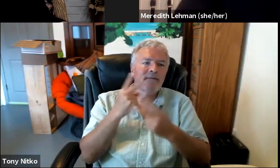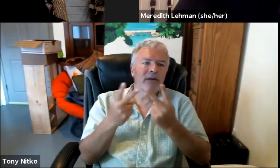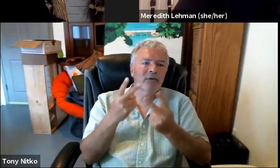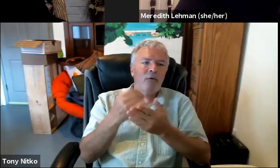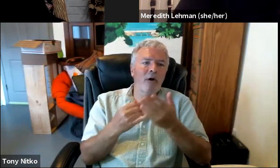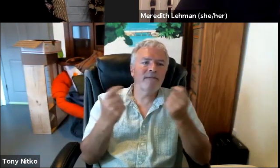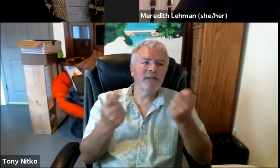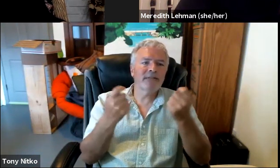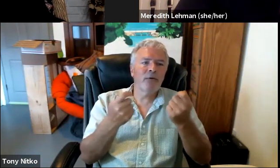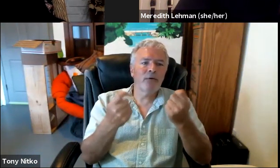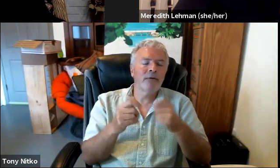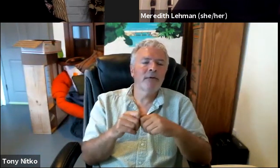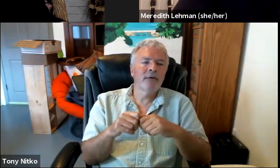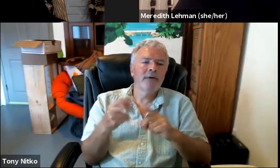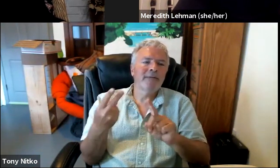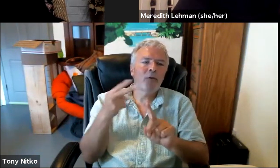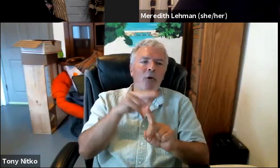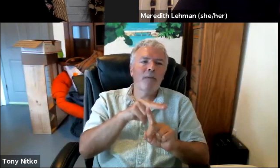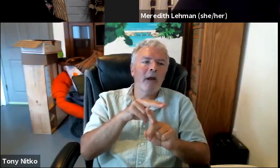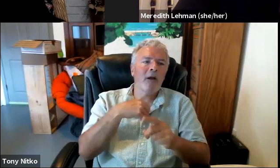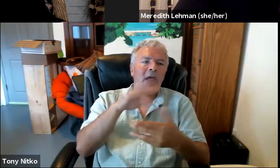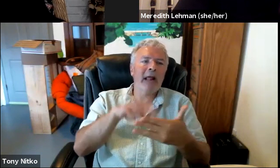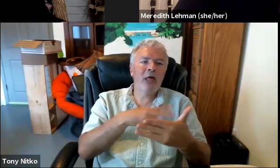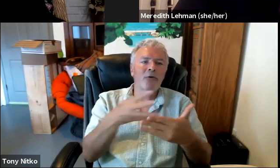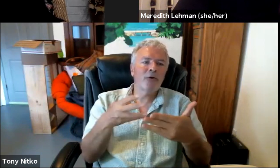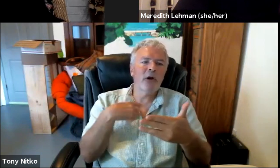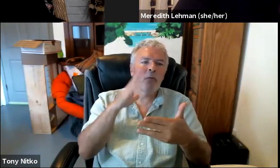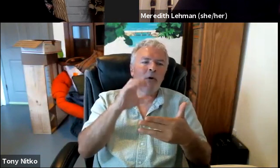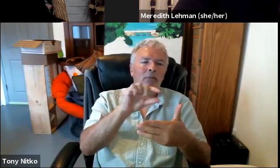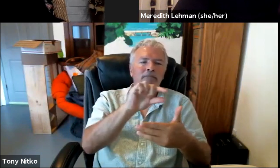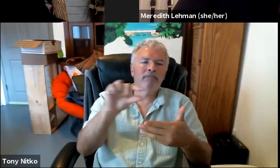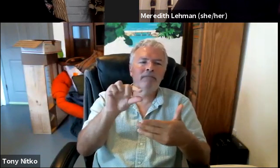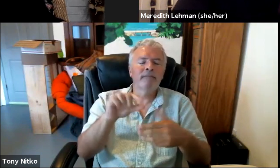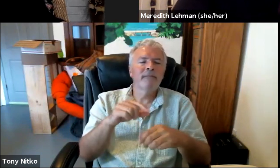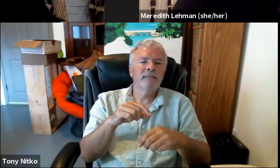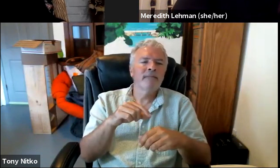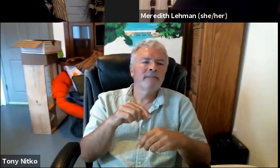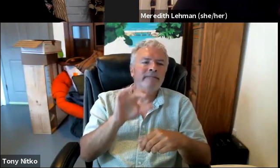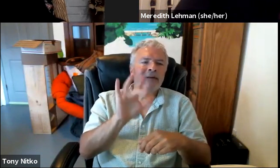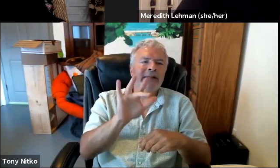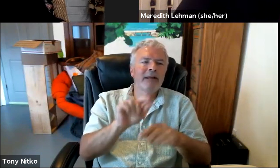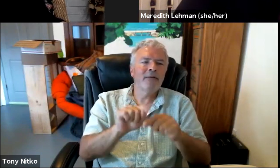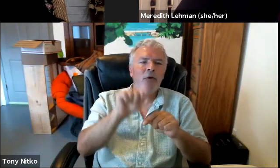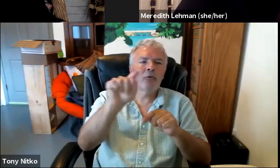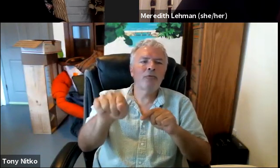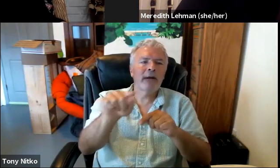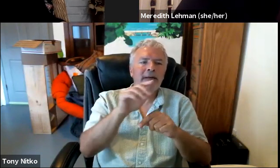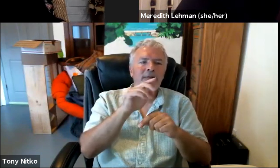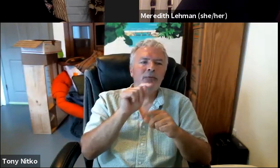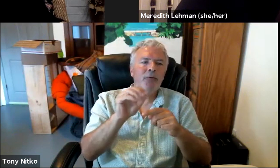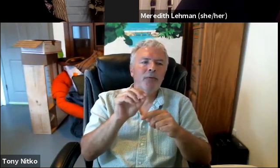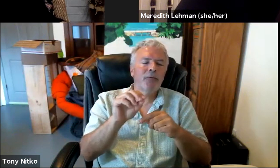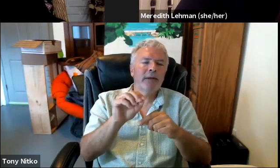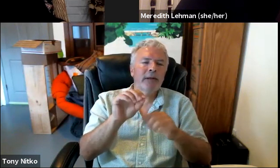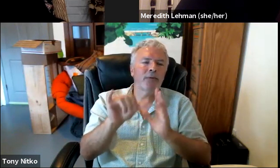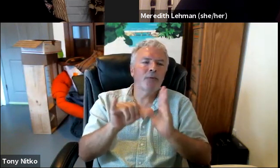And there will be a link available on the Deaf Visual Arts Festival page. So if you want to take a look at our calendar that we have available, that link